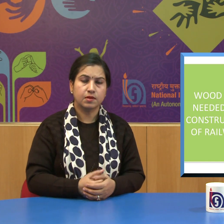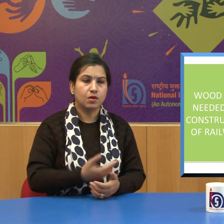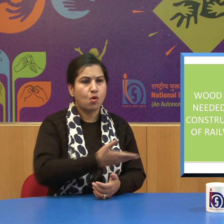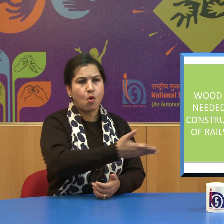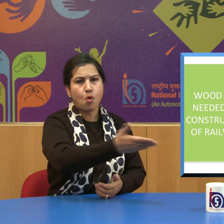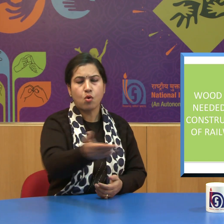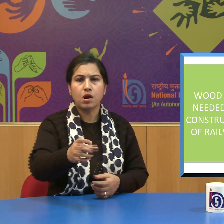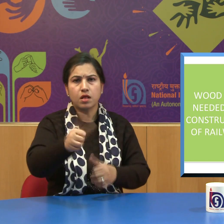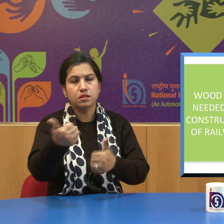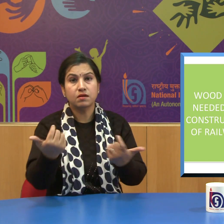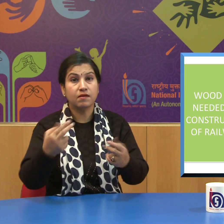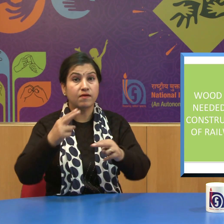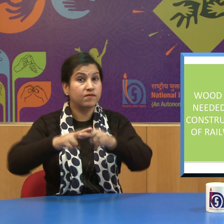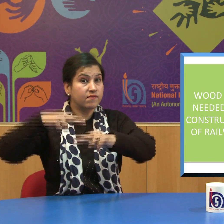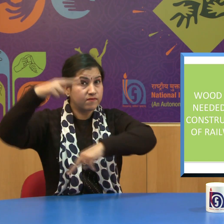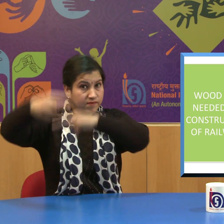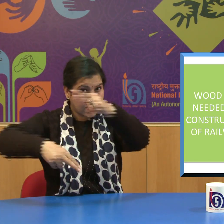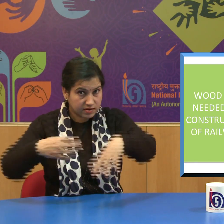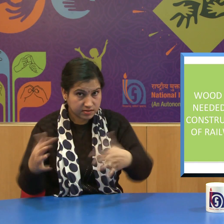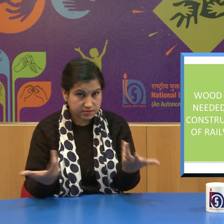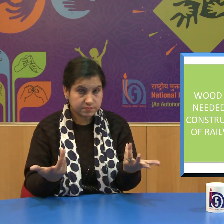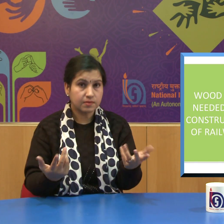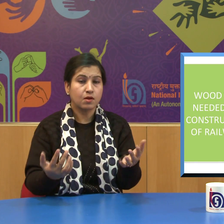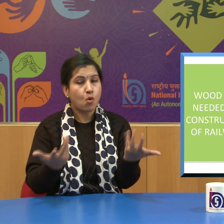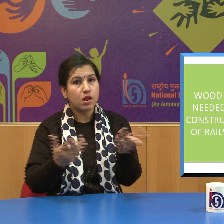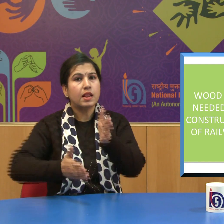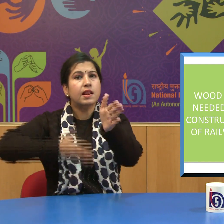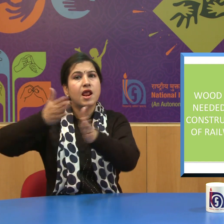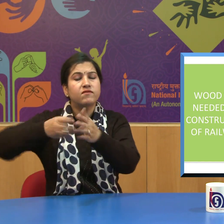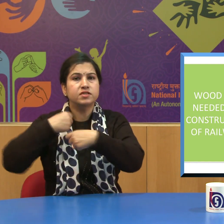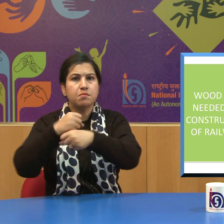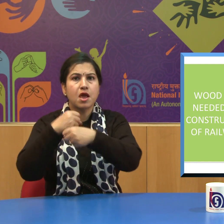the construction of railways in India.